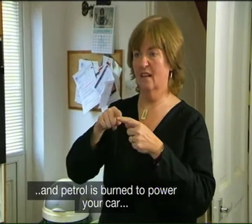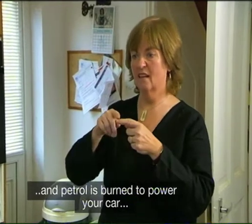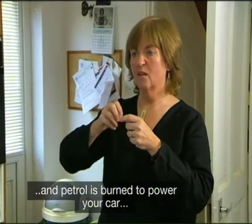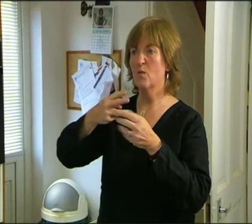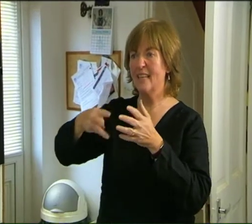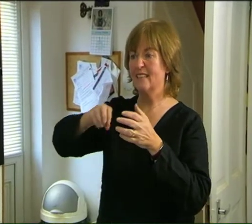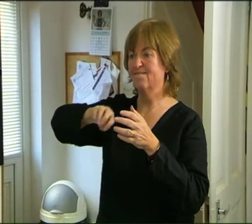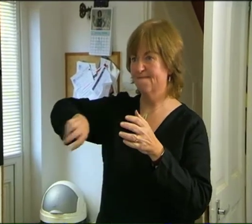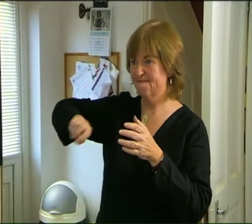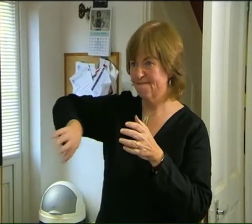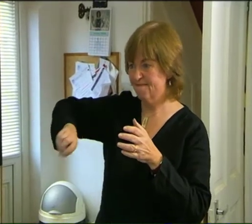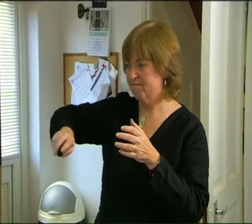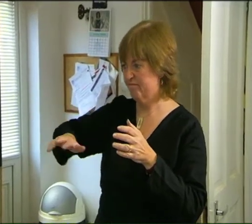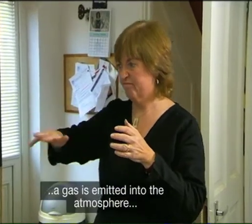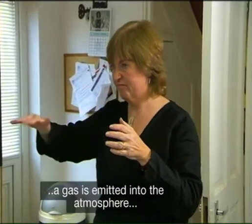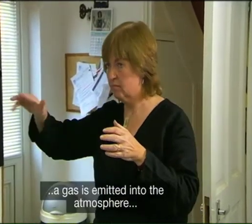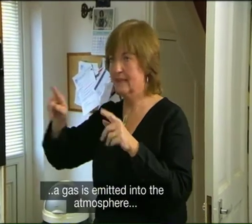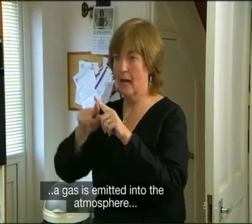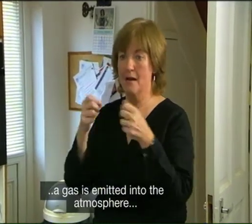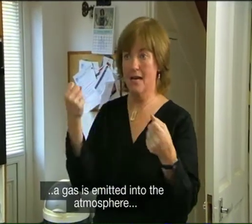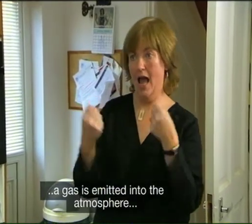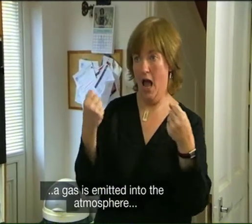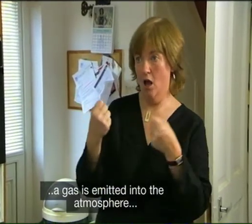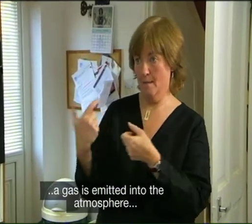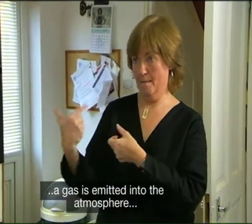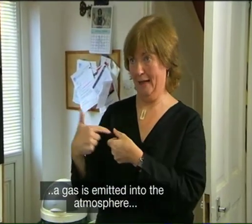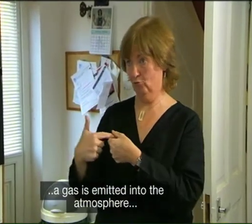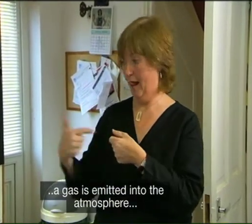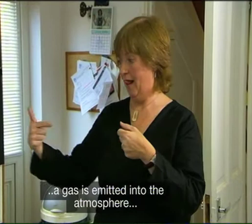car, a gas is emitted into the atmosphere